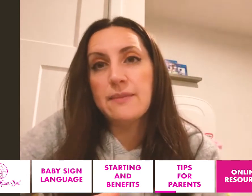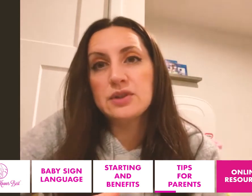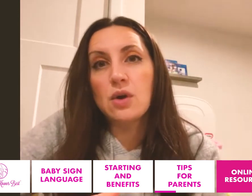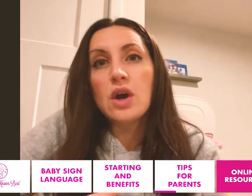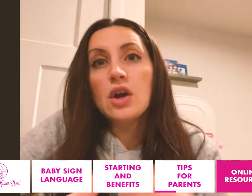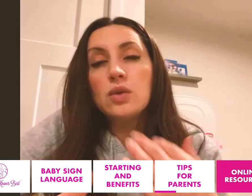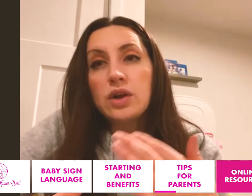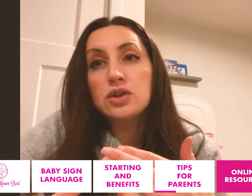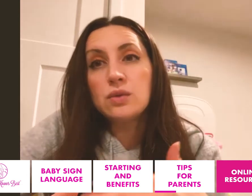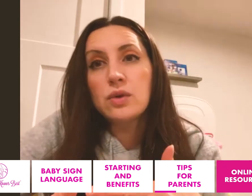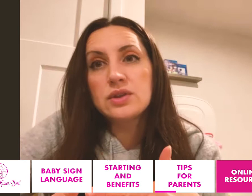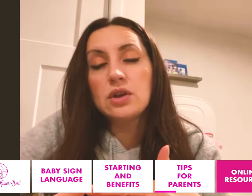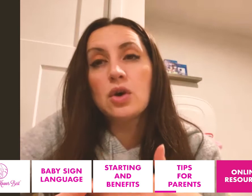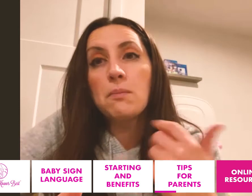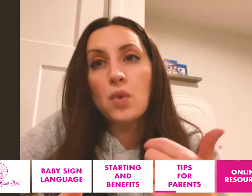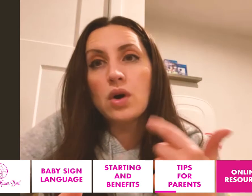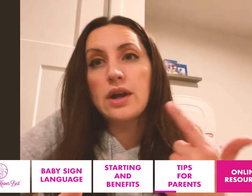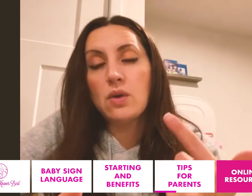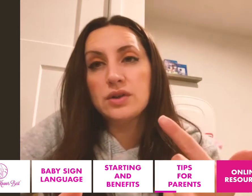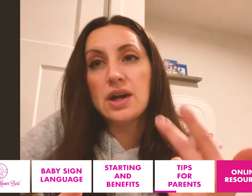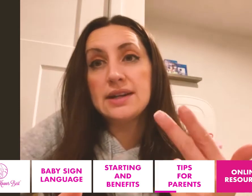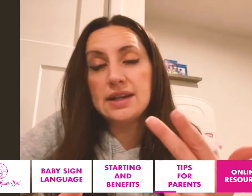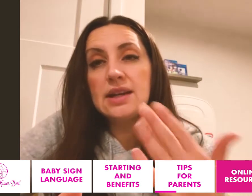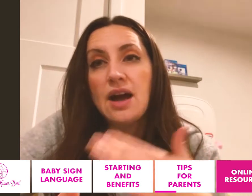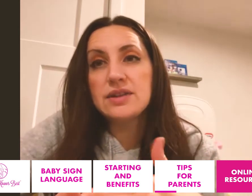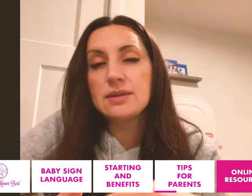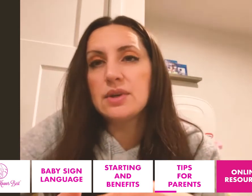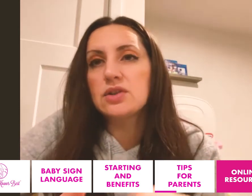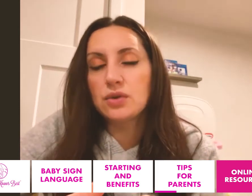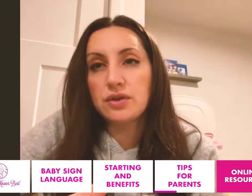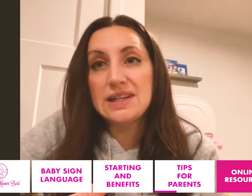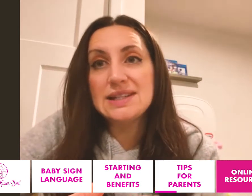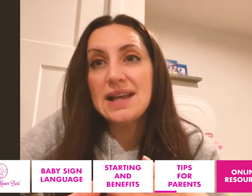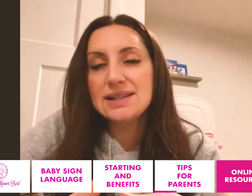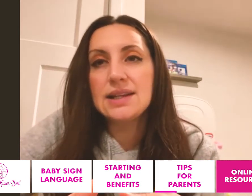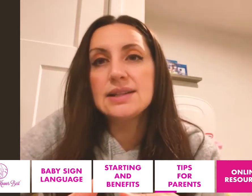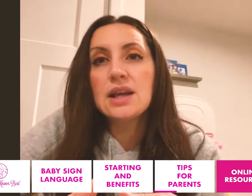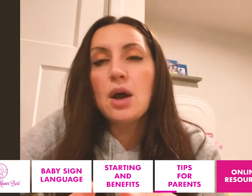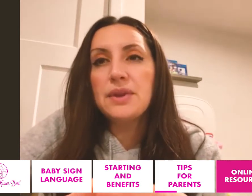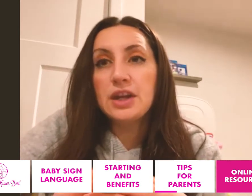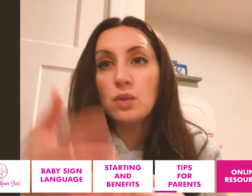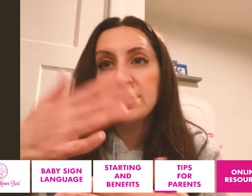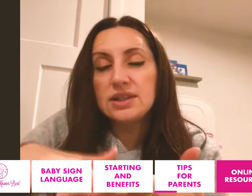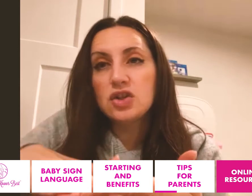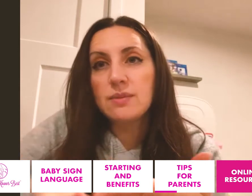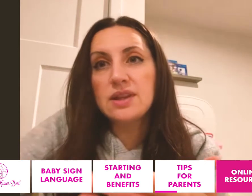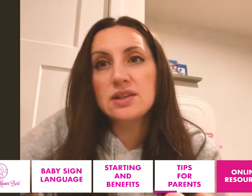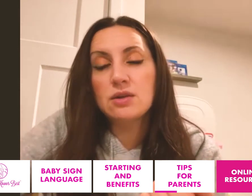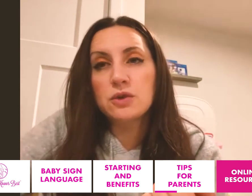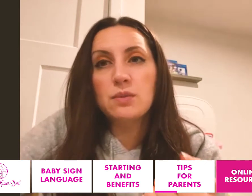So you want to do those, more and all done and eat, obviously, because those are the necessities. But then you want to teach them the things that are most important.